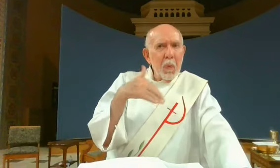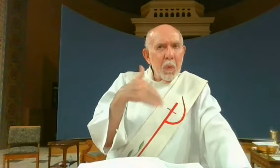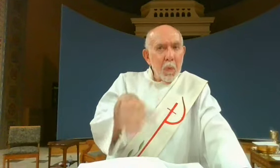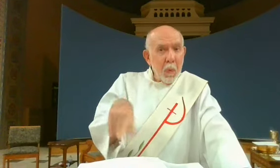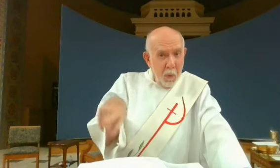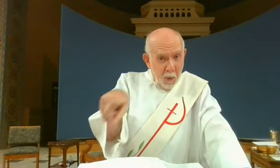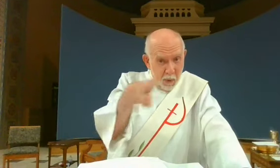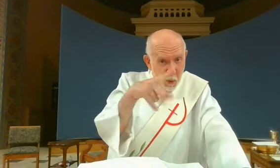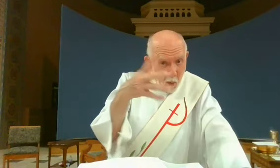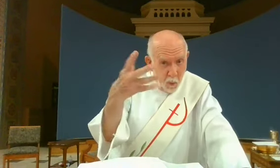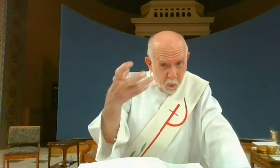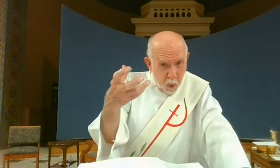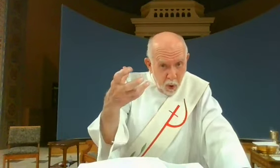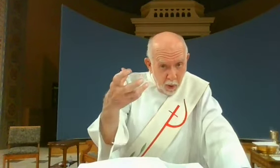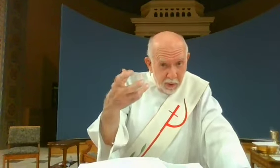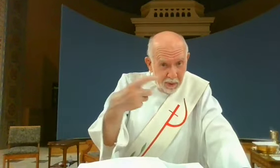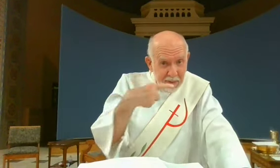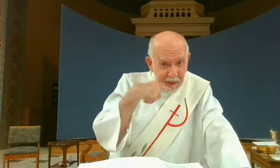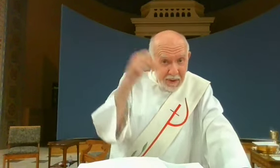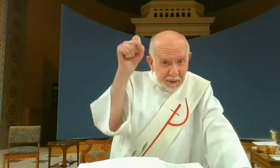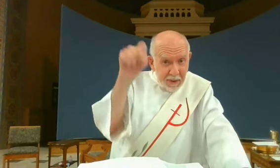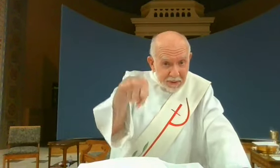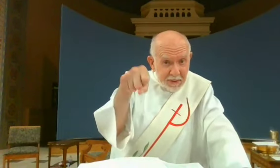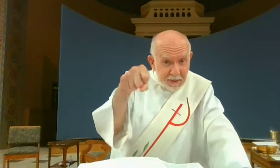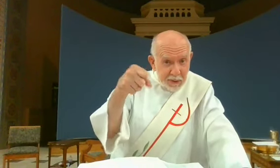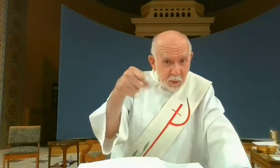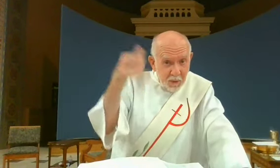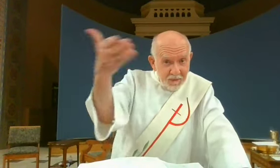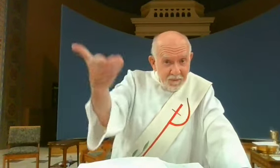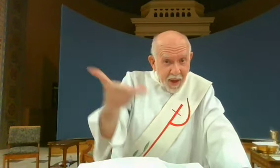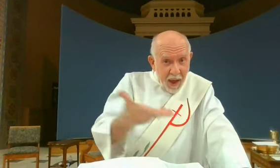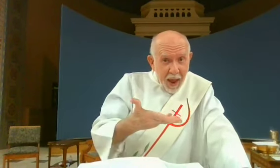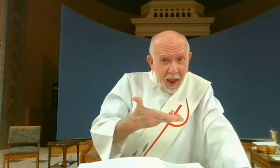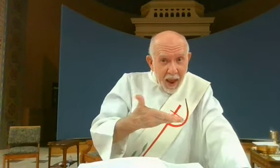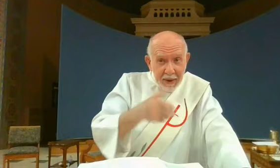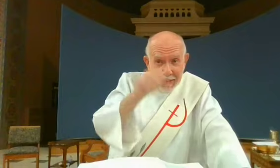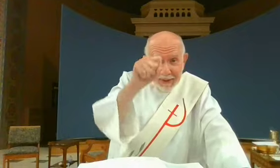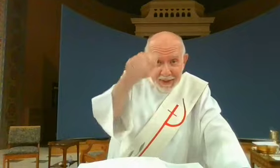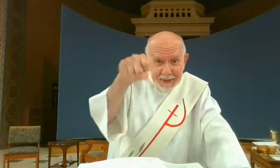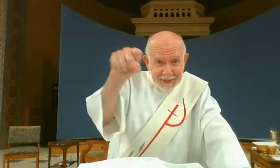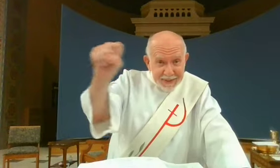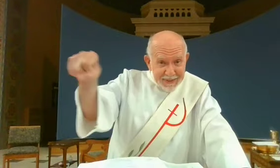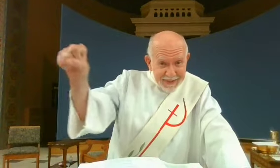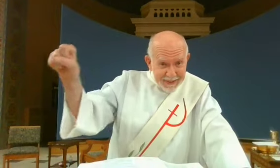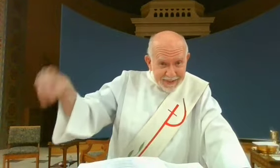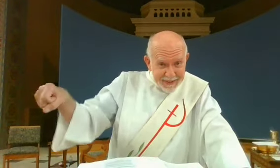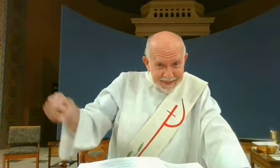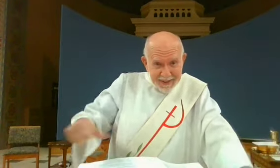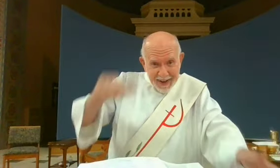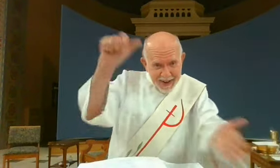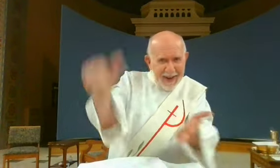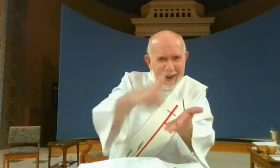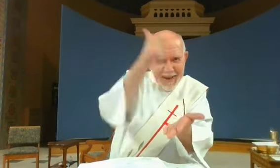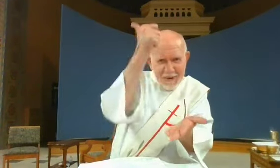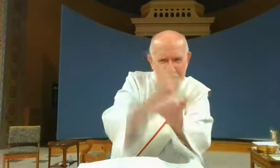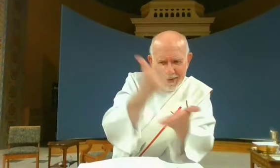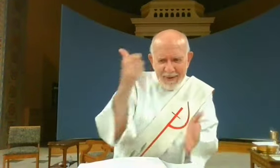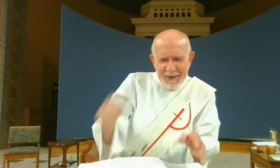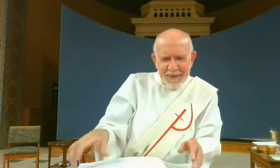Wow. You want that, yes? You want to be invited, yes, yes? Then